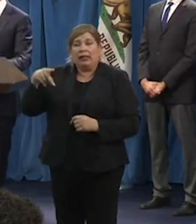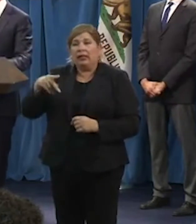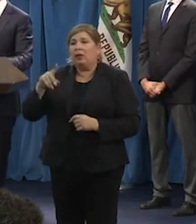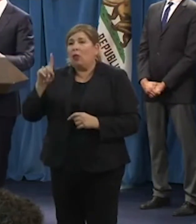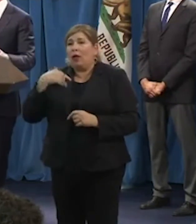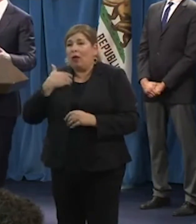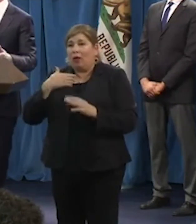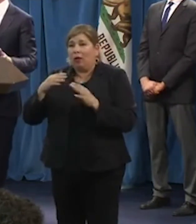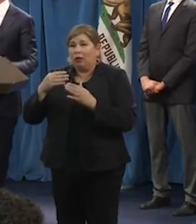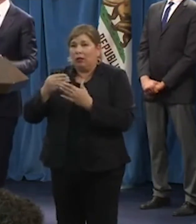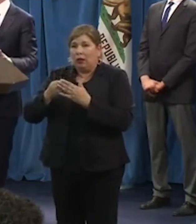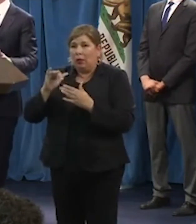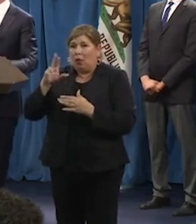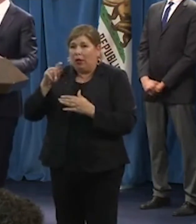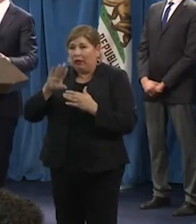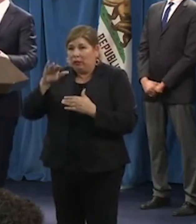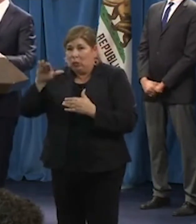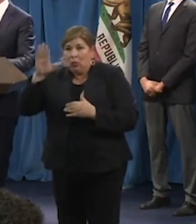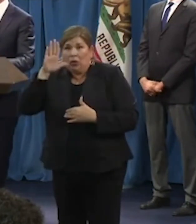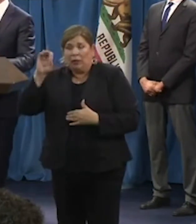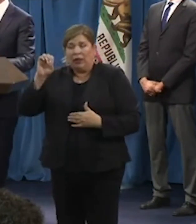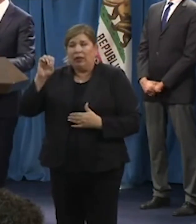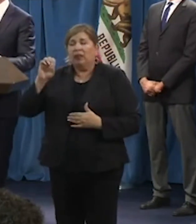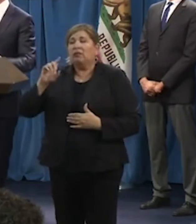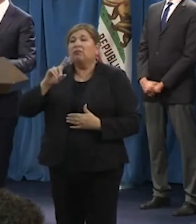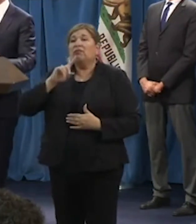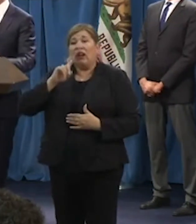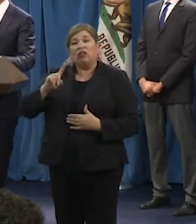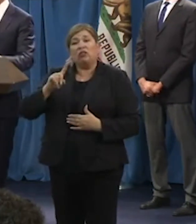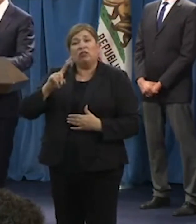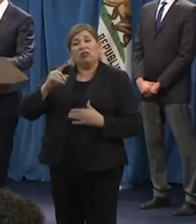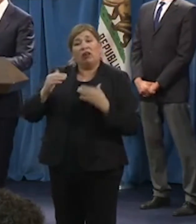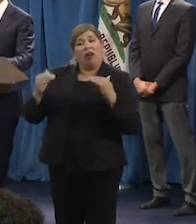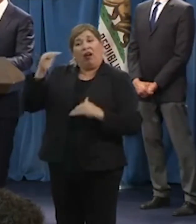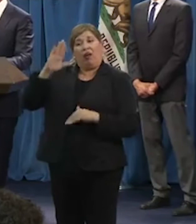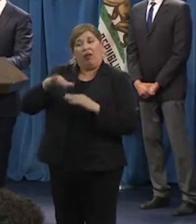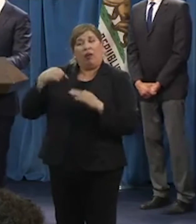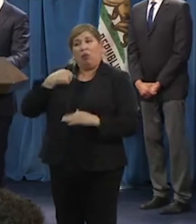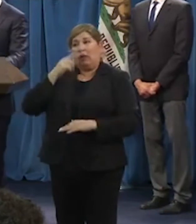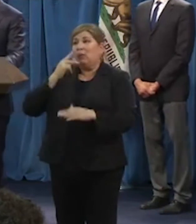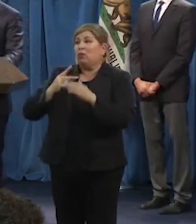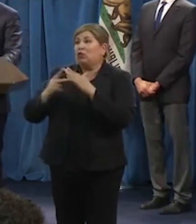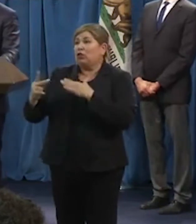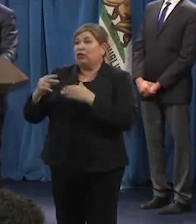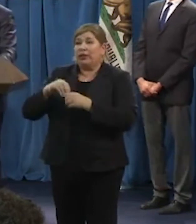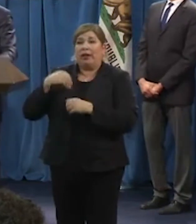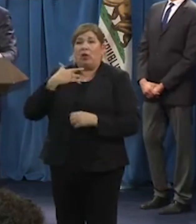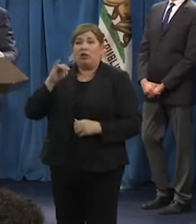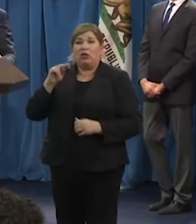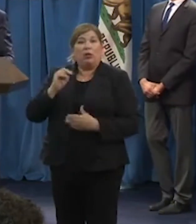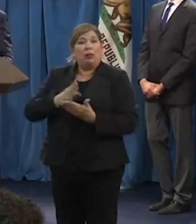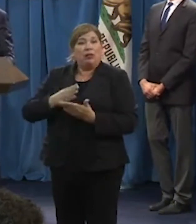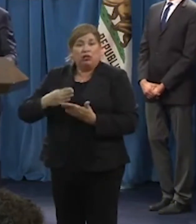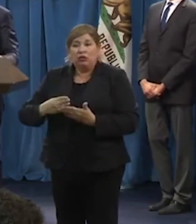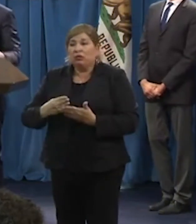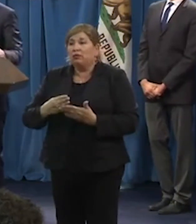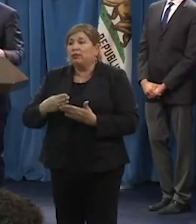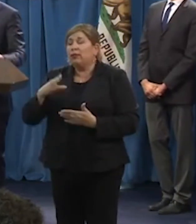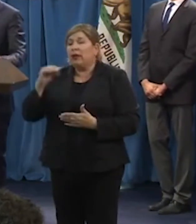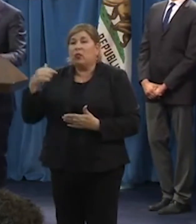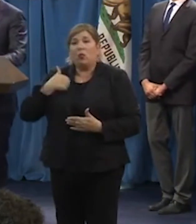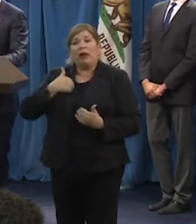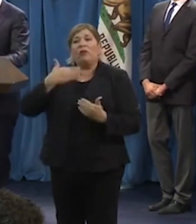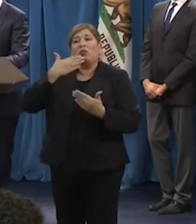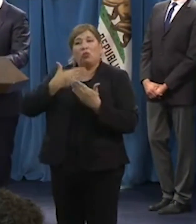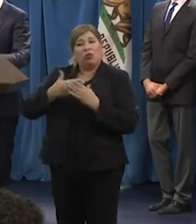would be are actually higher than we had projected in our January budget, and that we had a